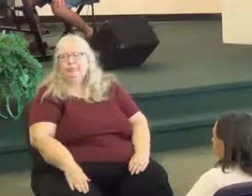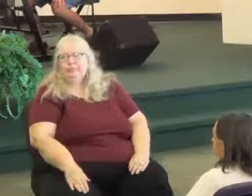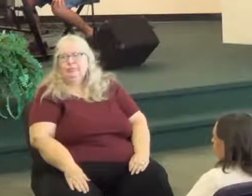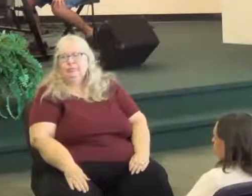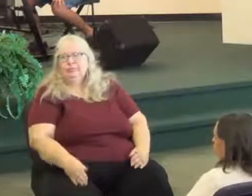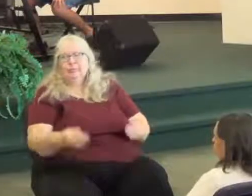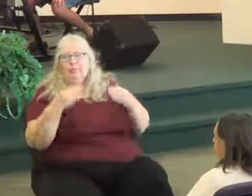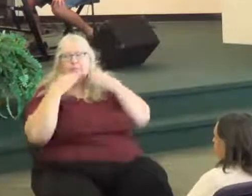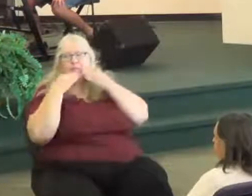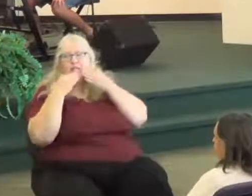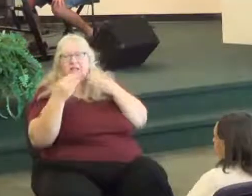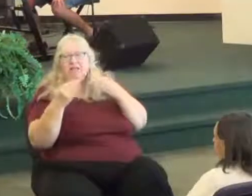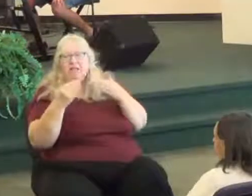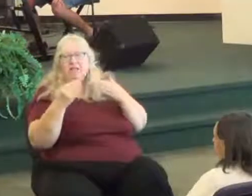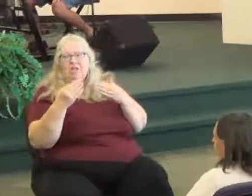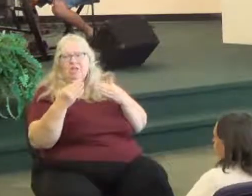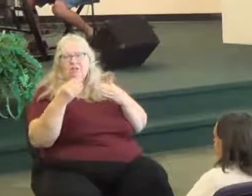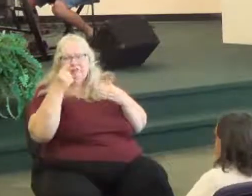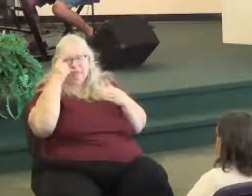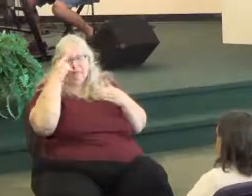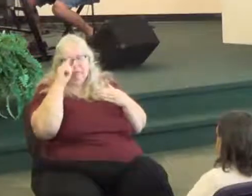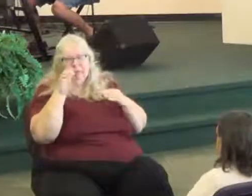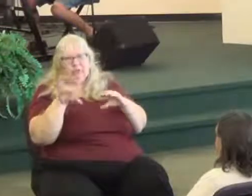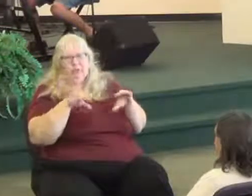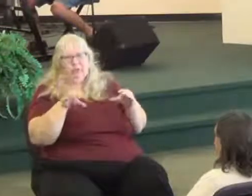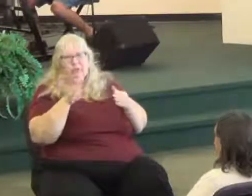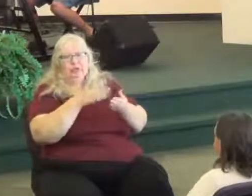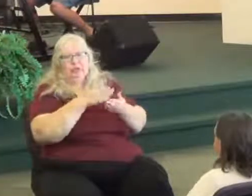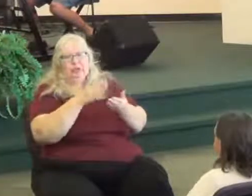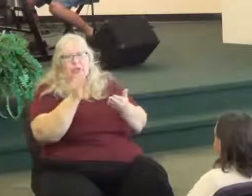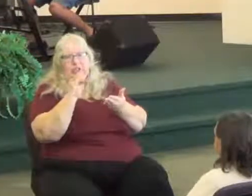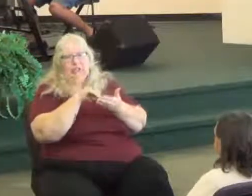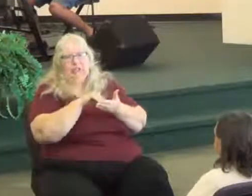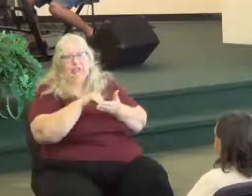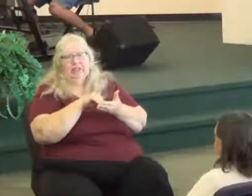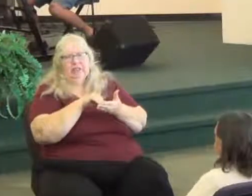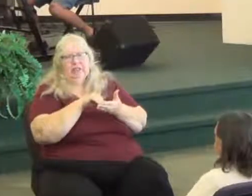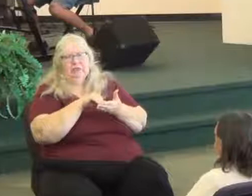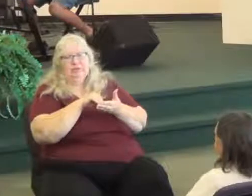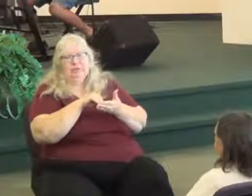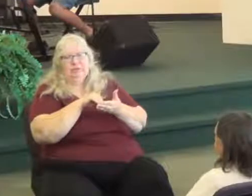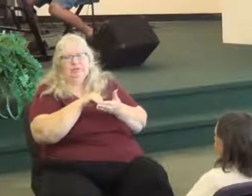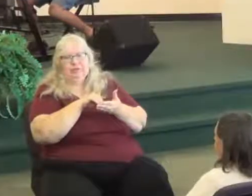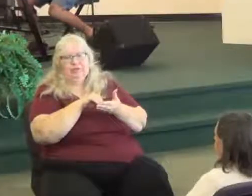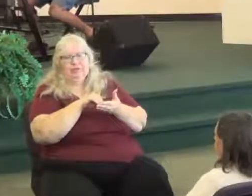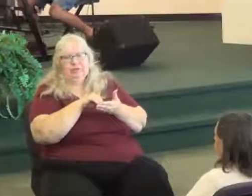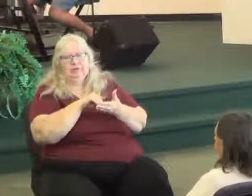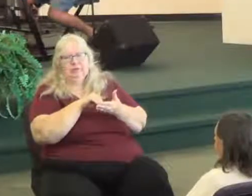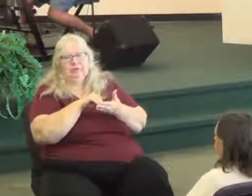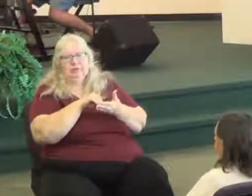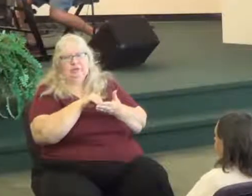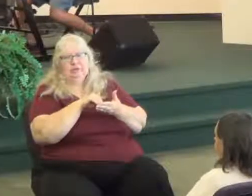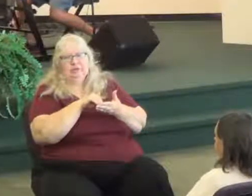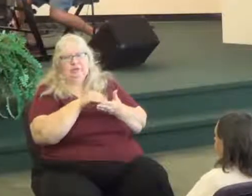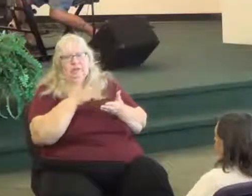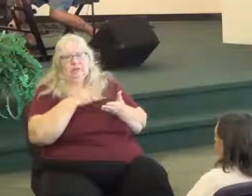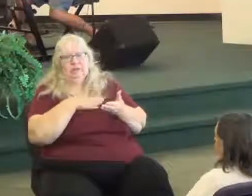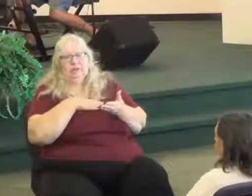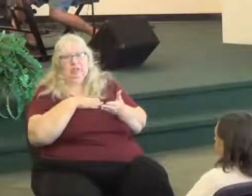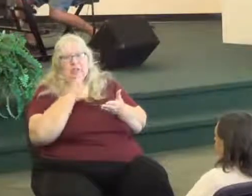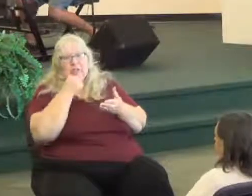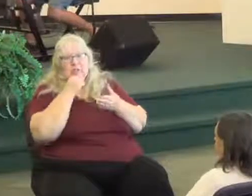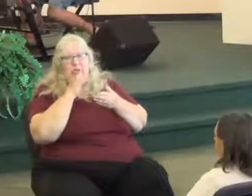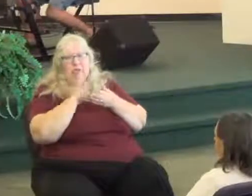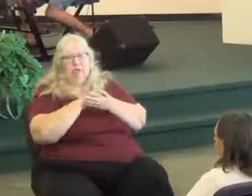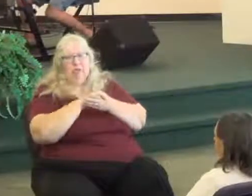So thank you guys for playing that again. I've got, my wife informed me that I got so